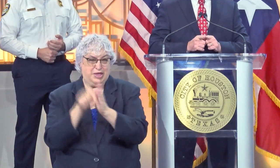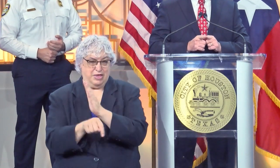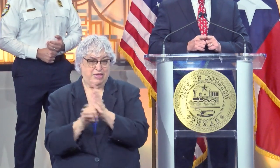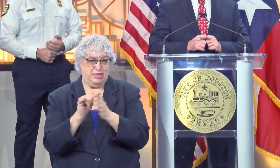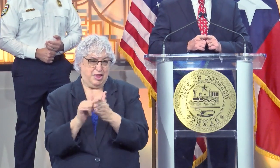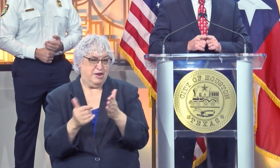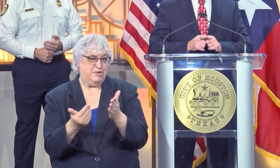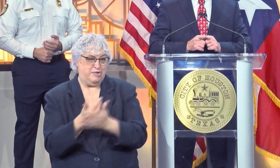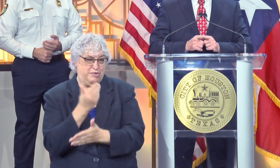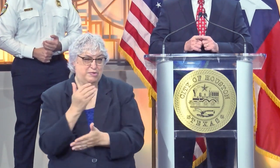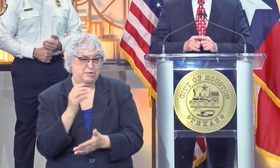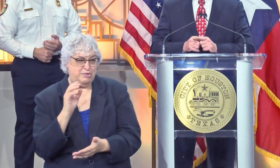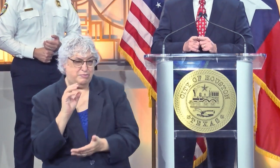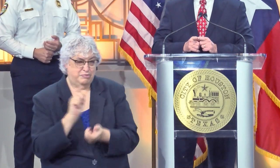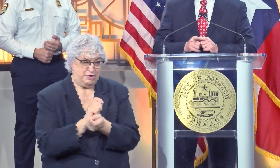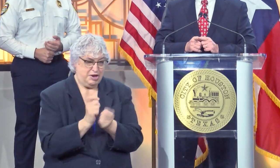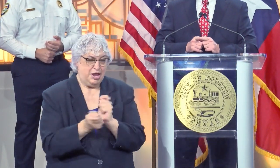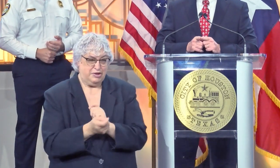against this new